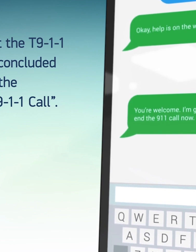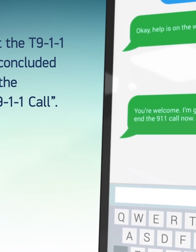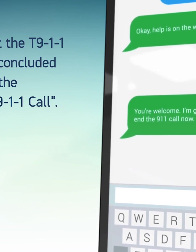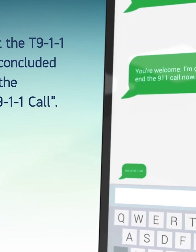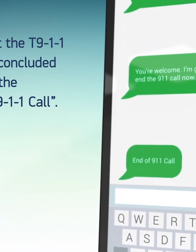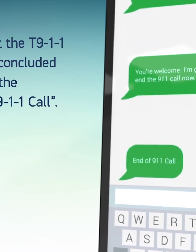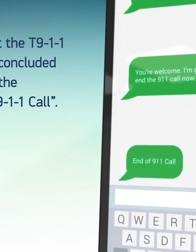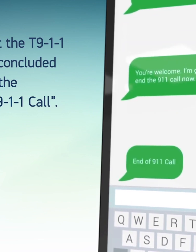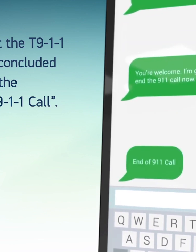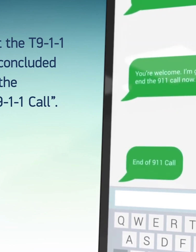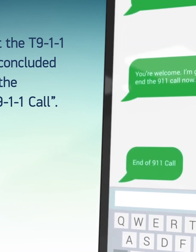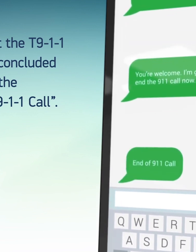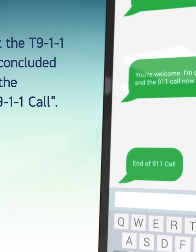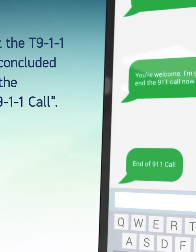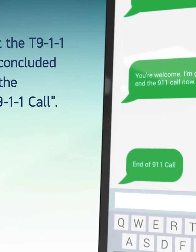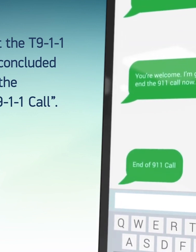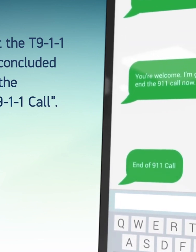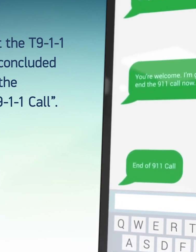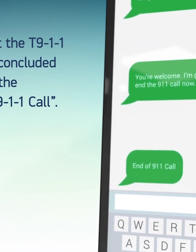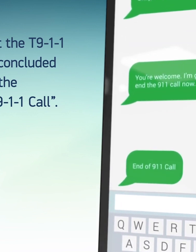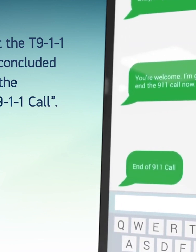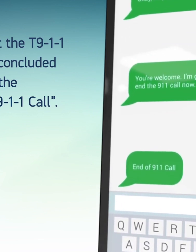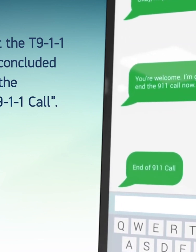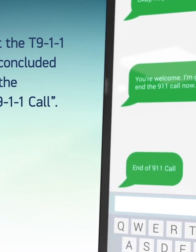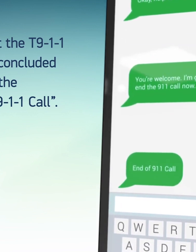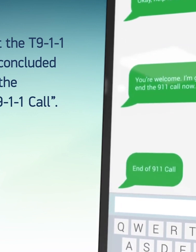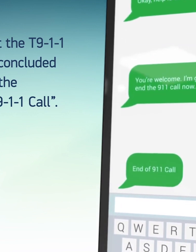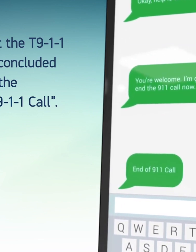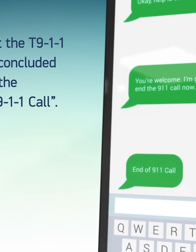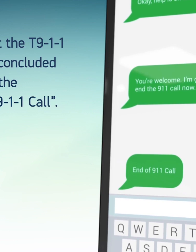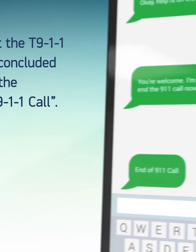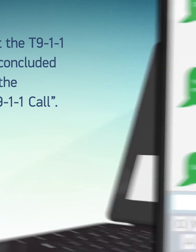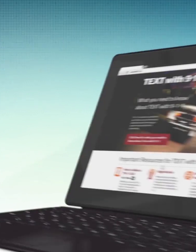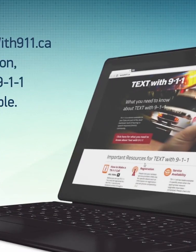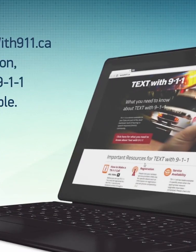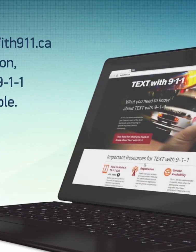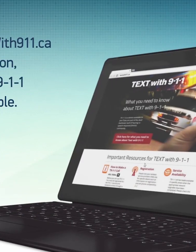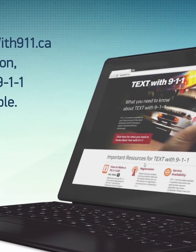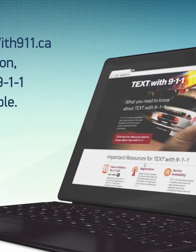has been concluded when you receive the message, "End of 911 call." Please visit